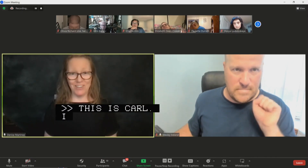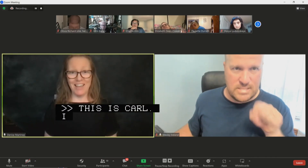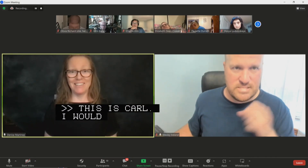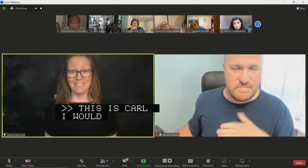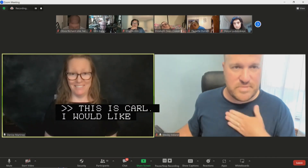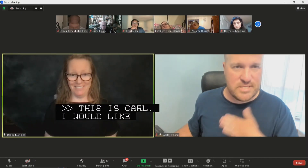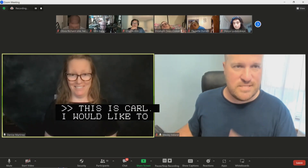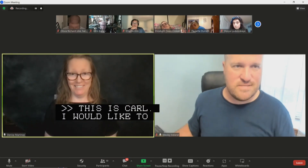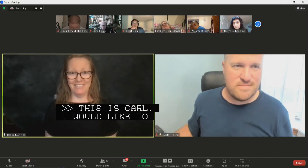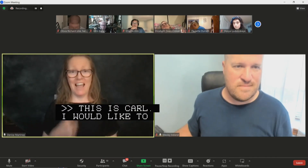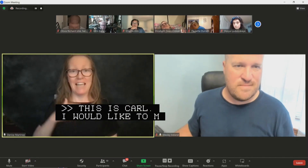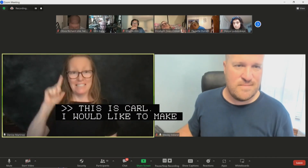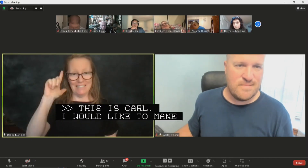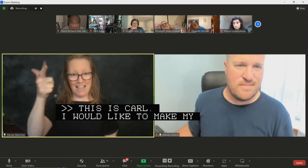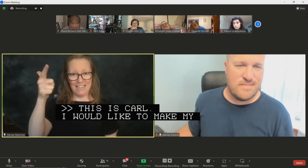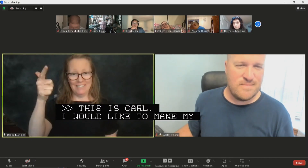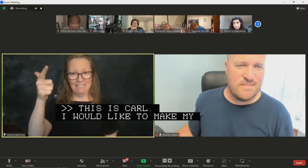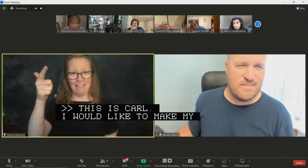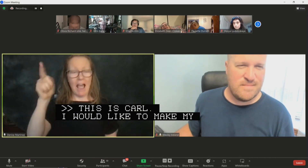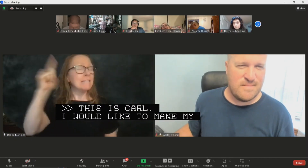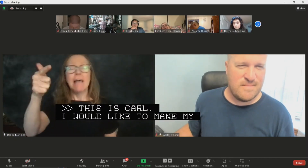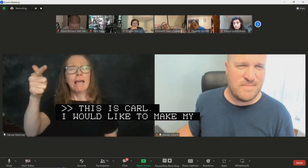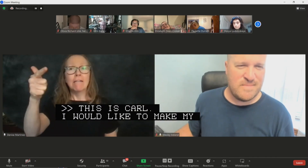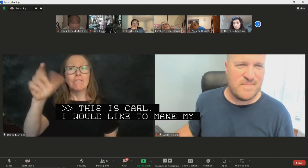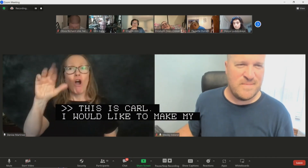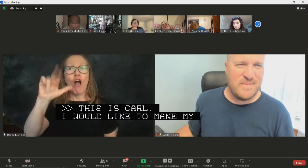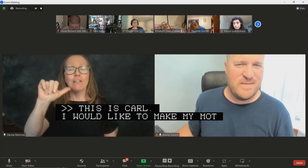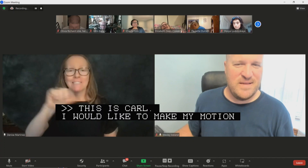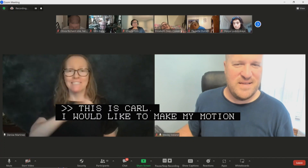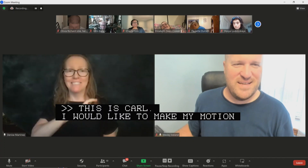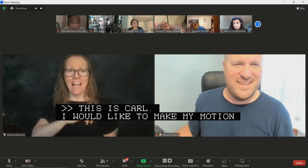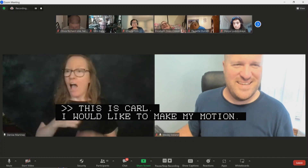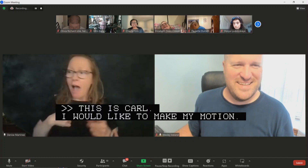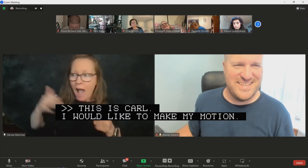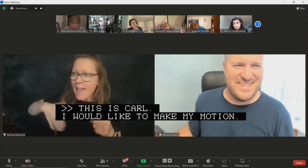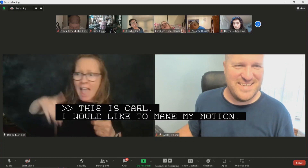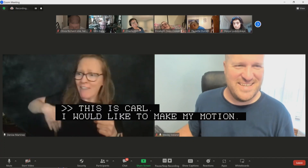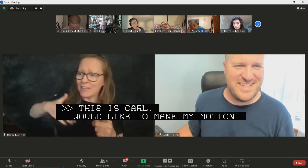Yes. I second Carl's motion. Oh, I haven't made